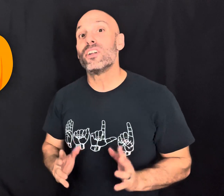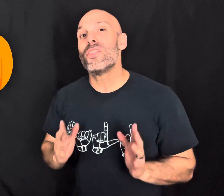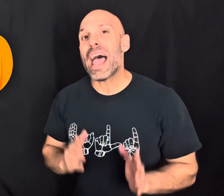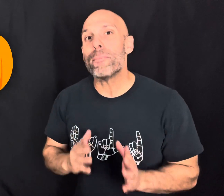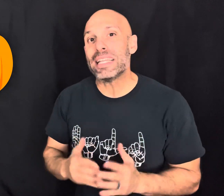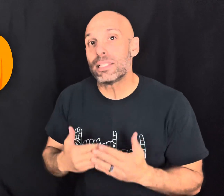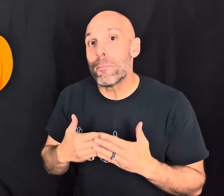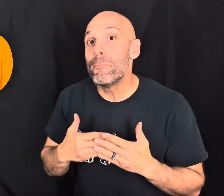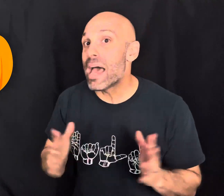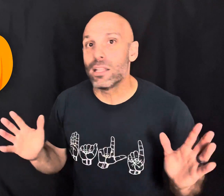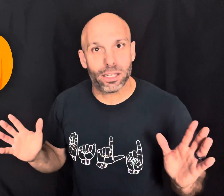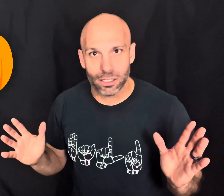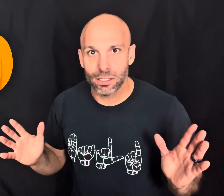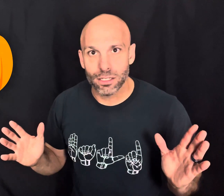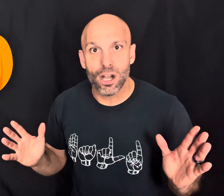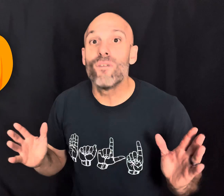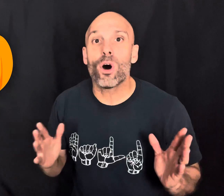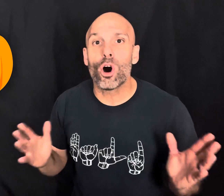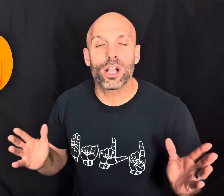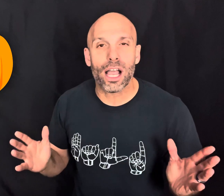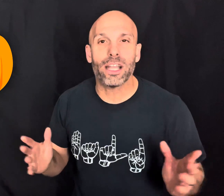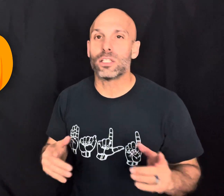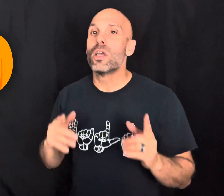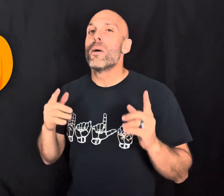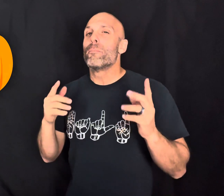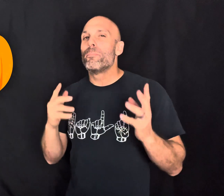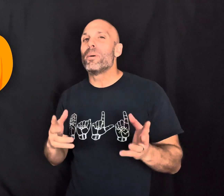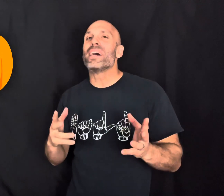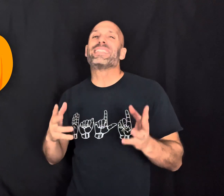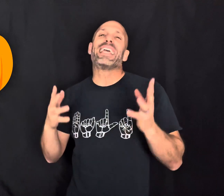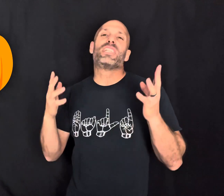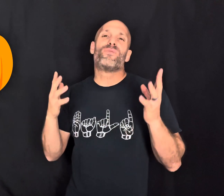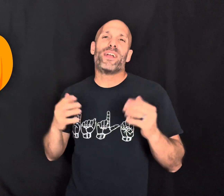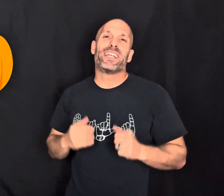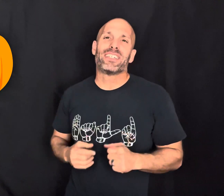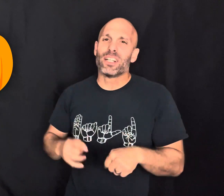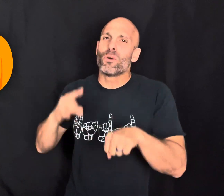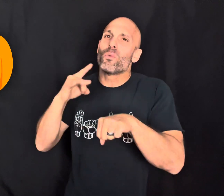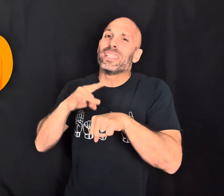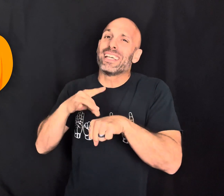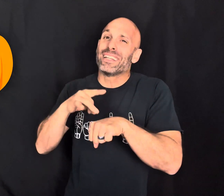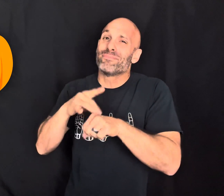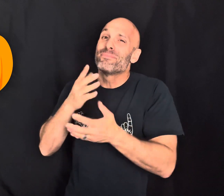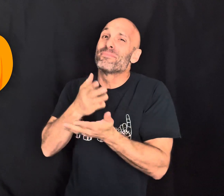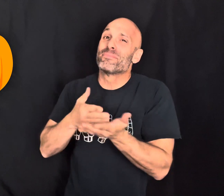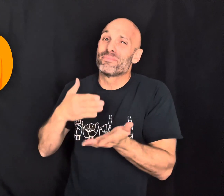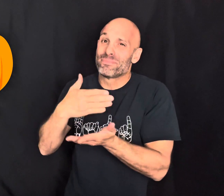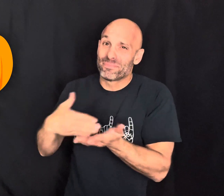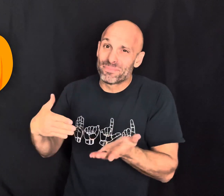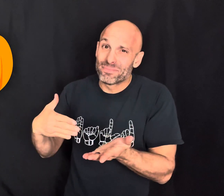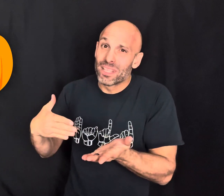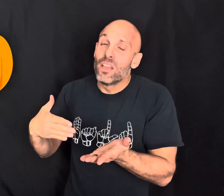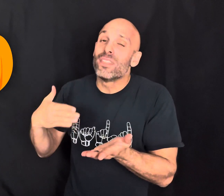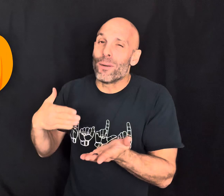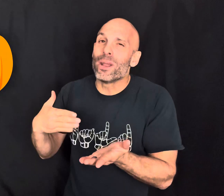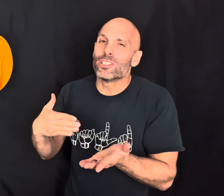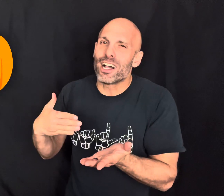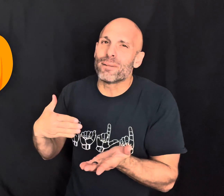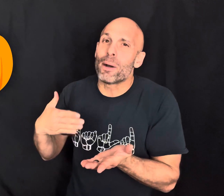that means melon of all kinds. But it's very clear when we sign that we are talking about